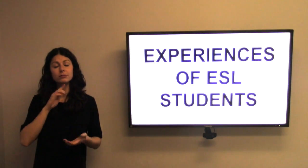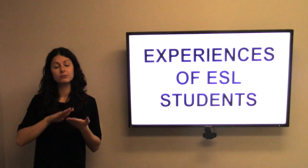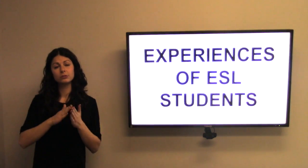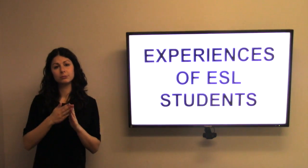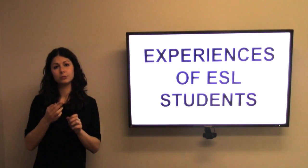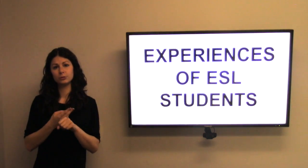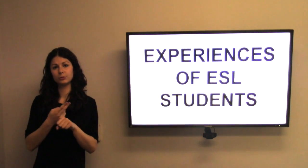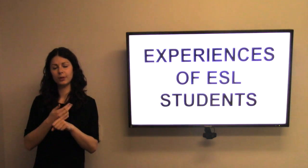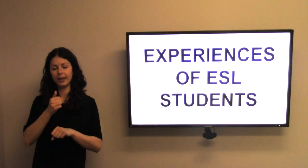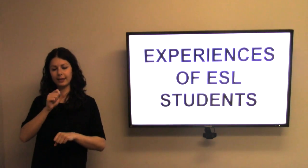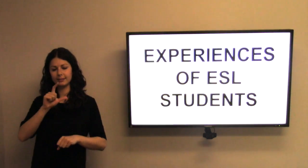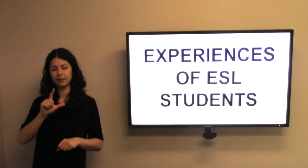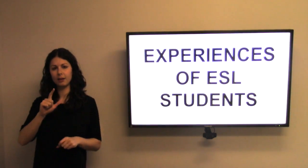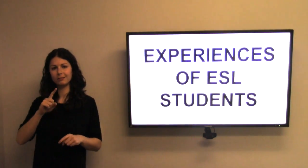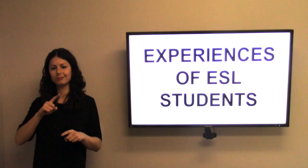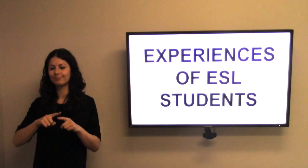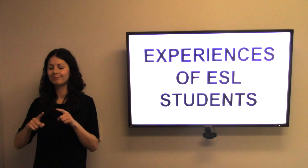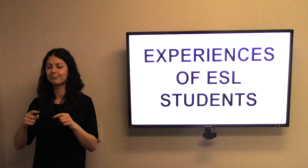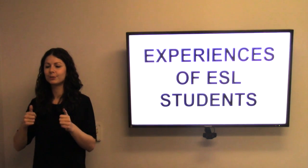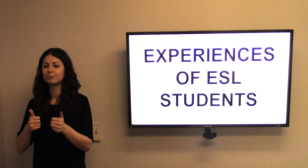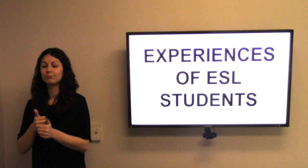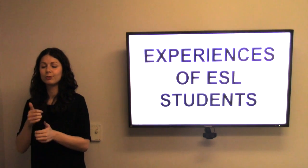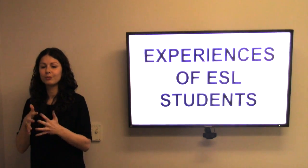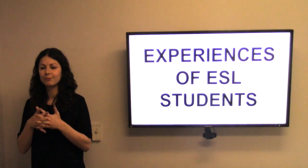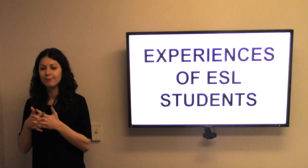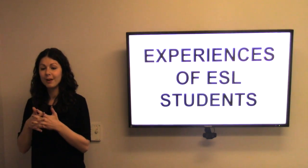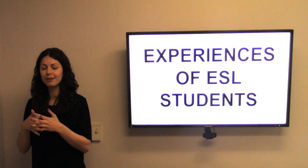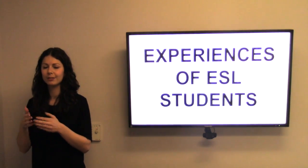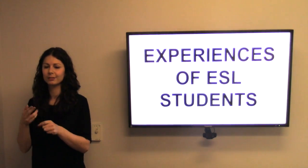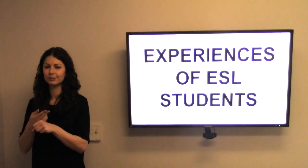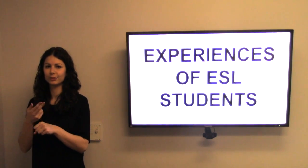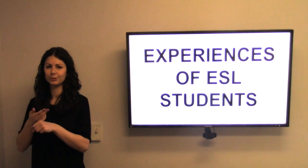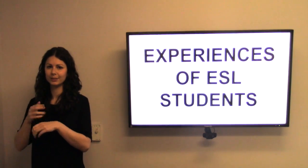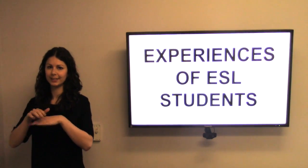Most of the deaf community uses ASL, but most of America uses English.